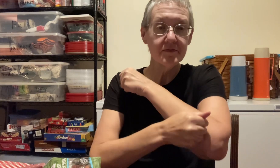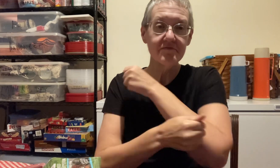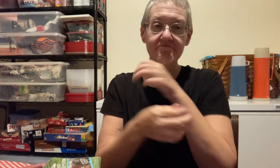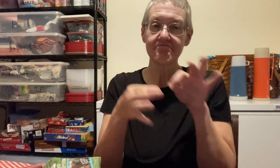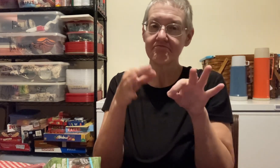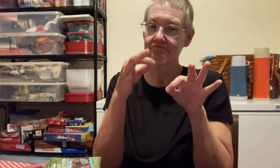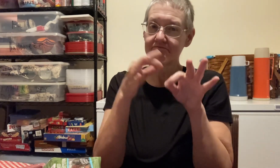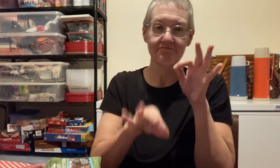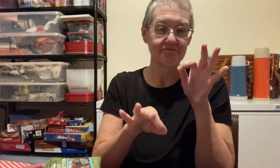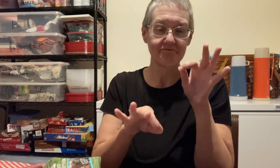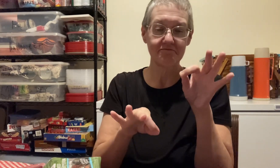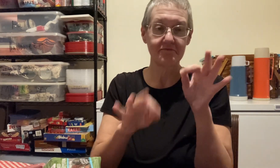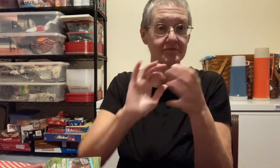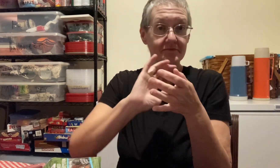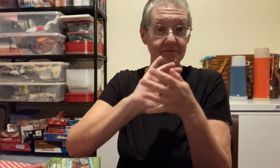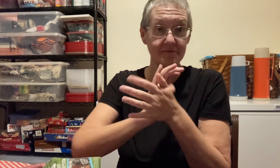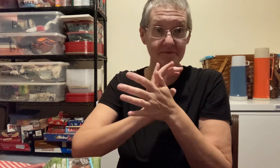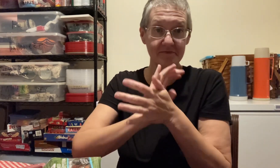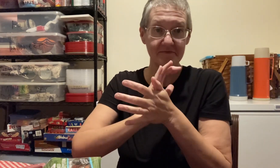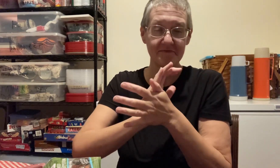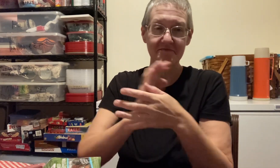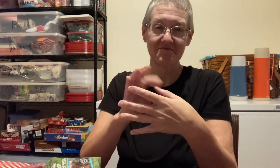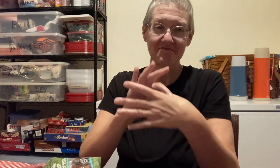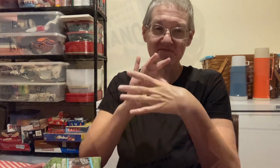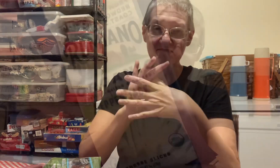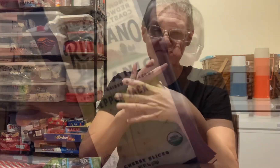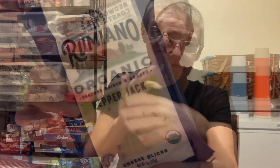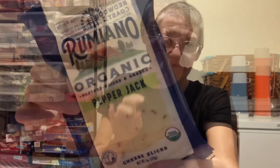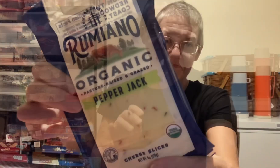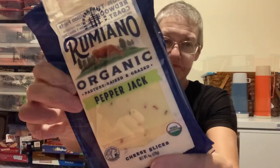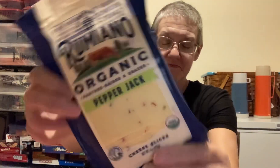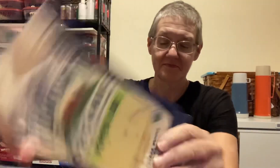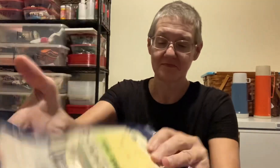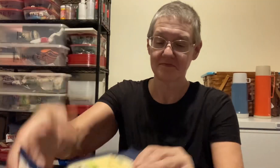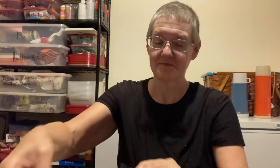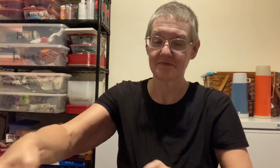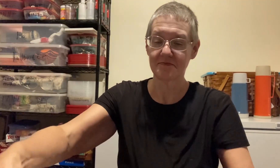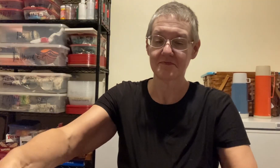Now for the crackers, we're going to keep it simple. Just cheese and meat.